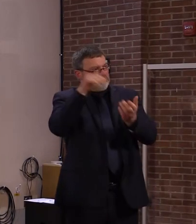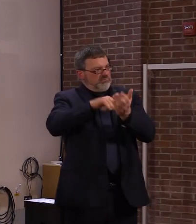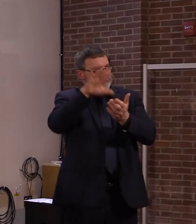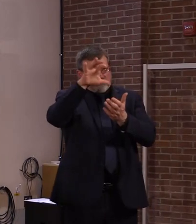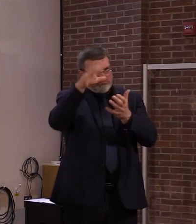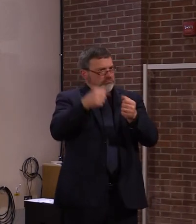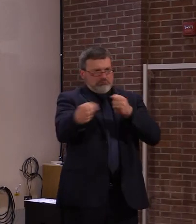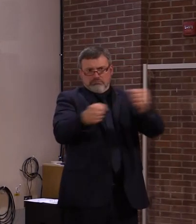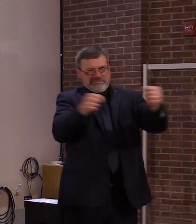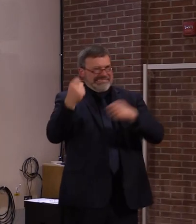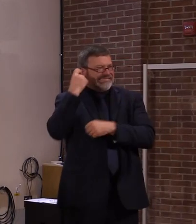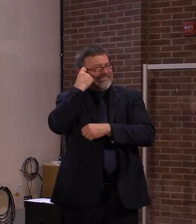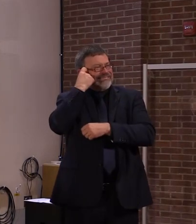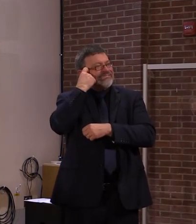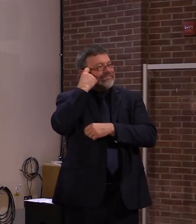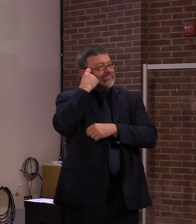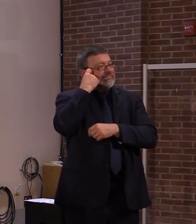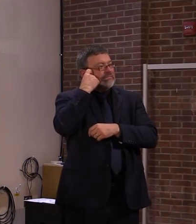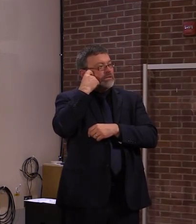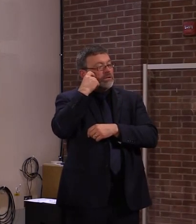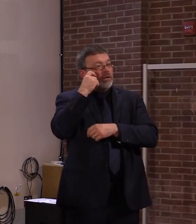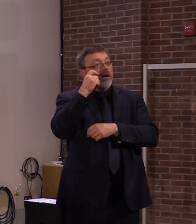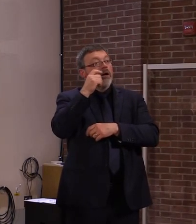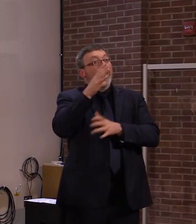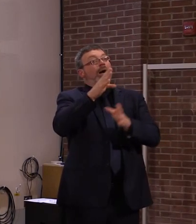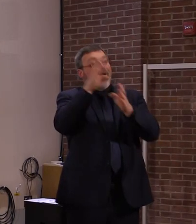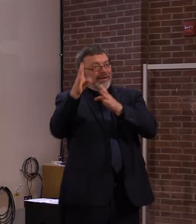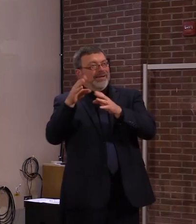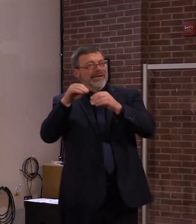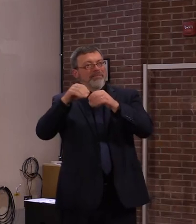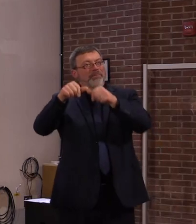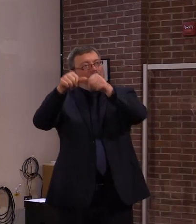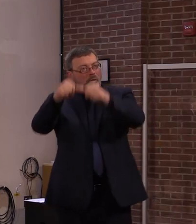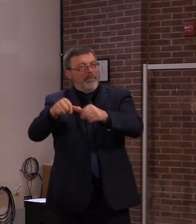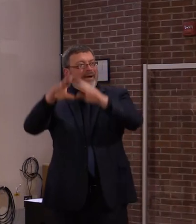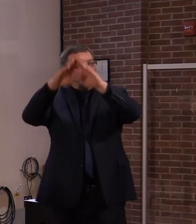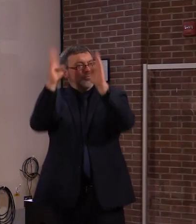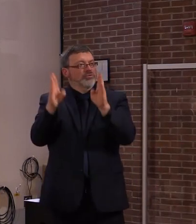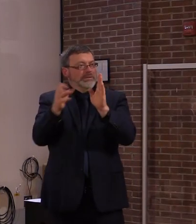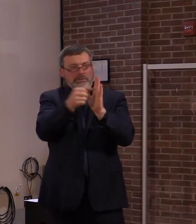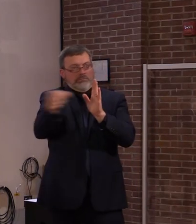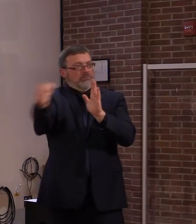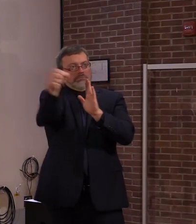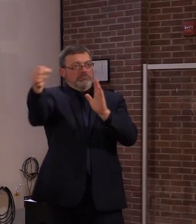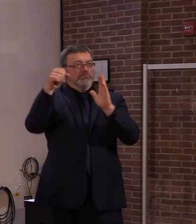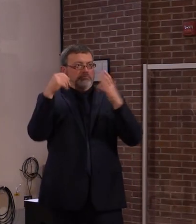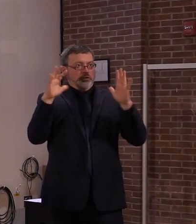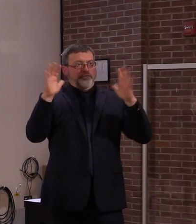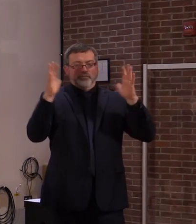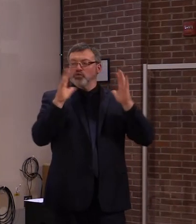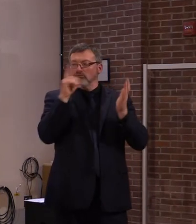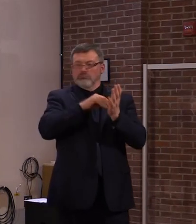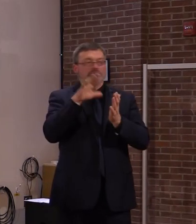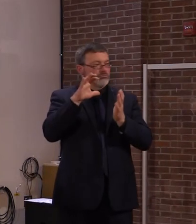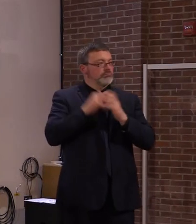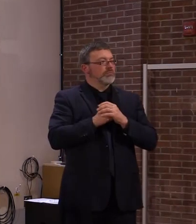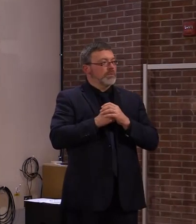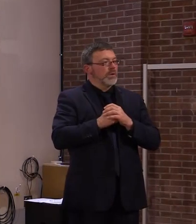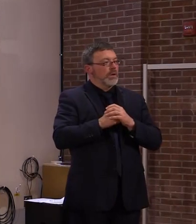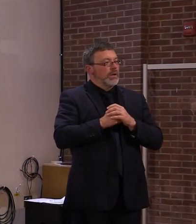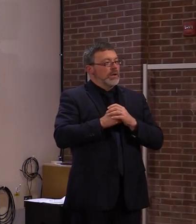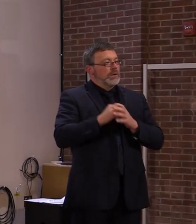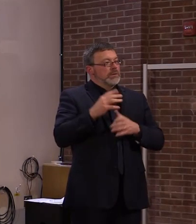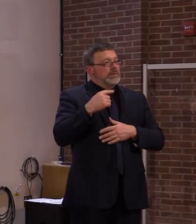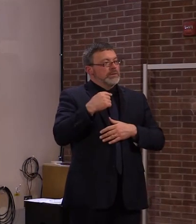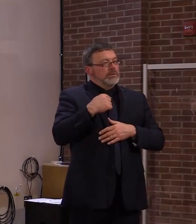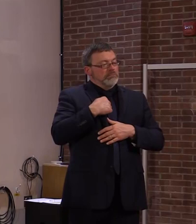into permanent housing, but I think what you're asking, and I don't know if I have the answer for it, but I'm going to ask you to clarify. I think what you're asking